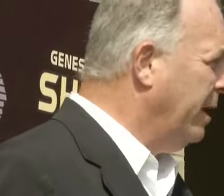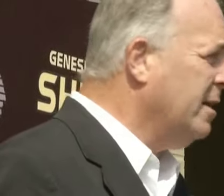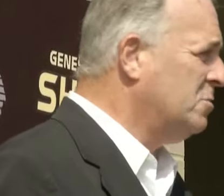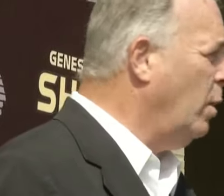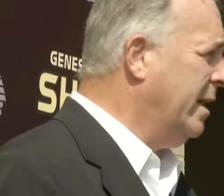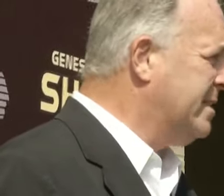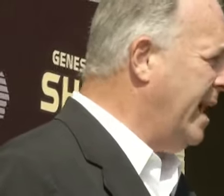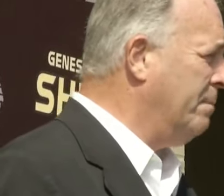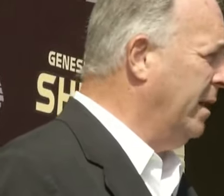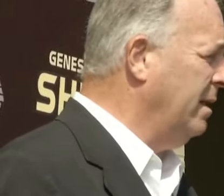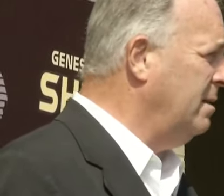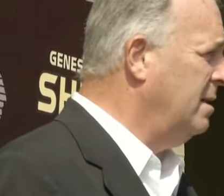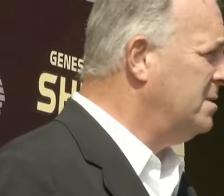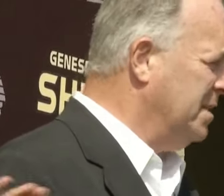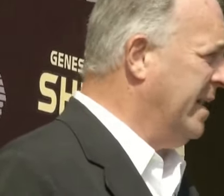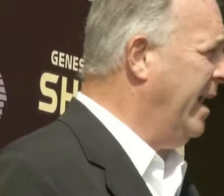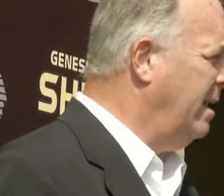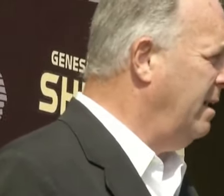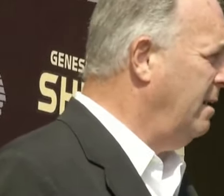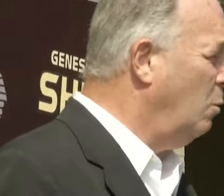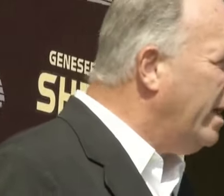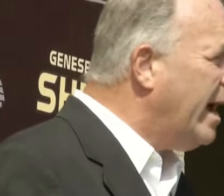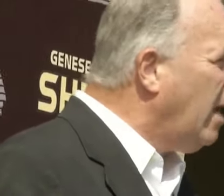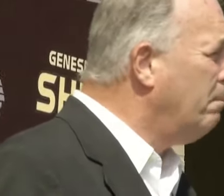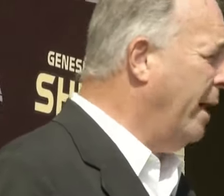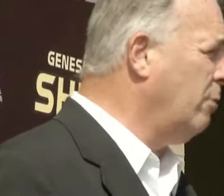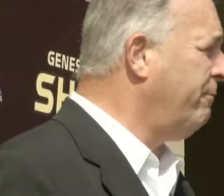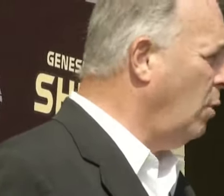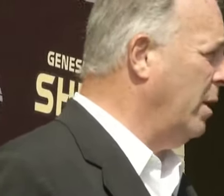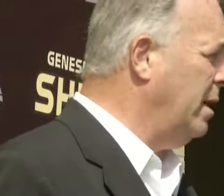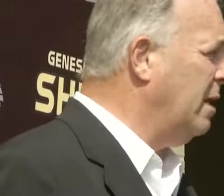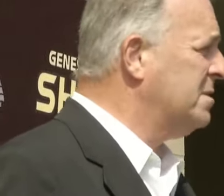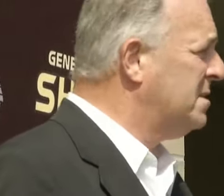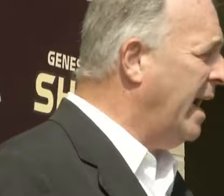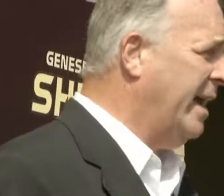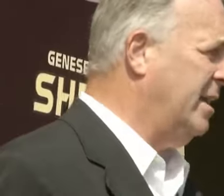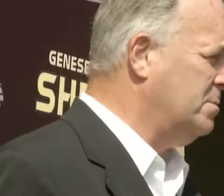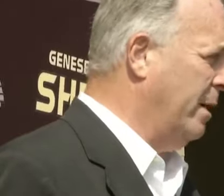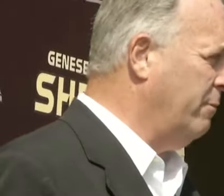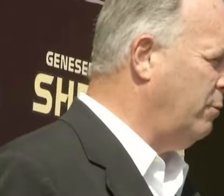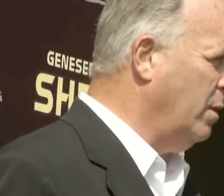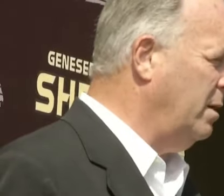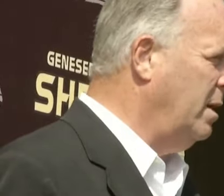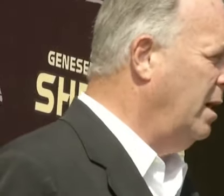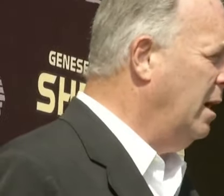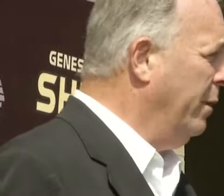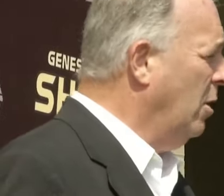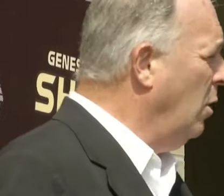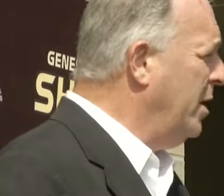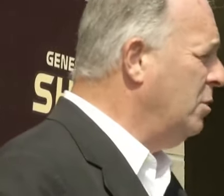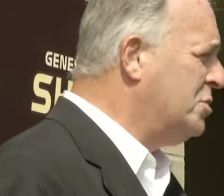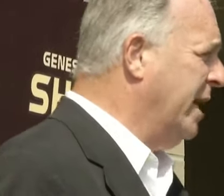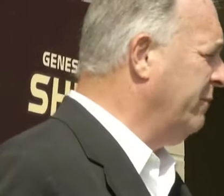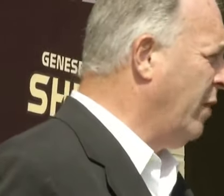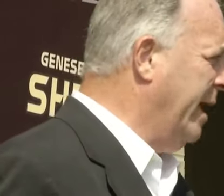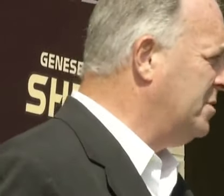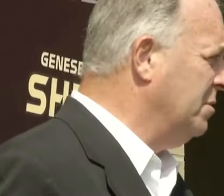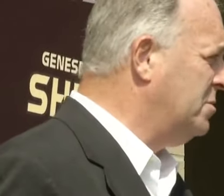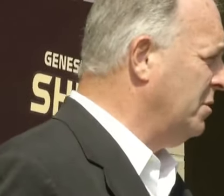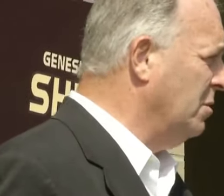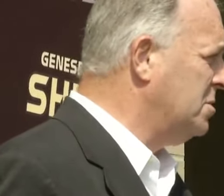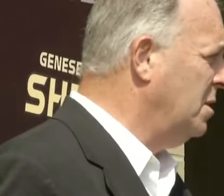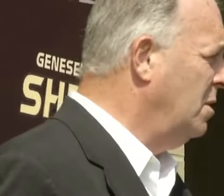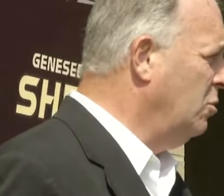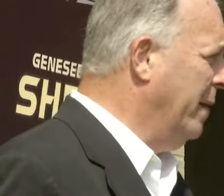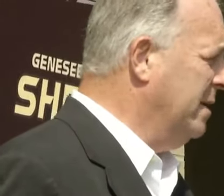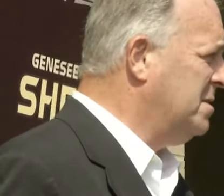us, because what is happening today. We are better for it, our society is better for it. And we owe a huge debt of